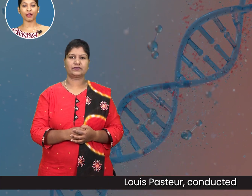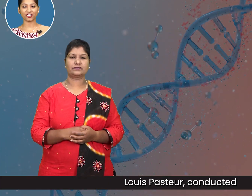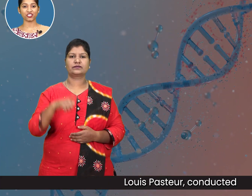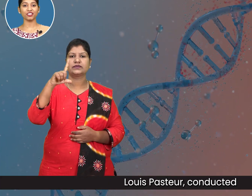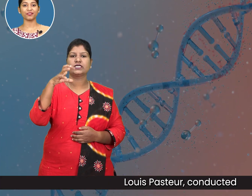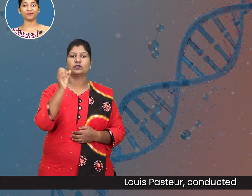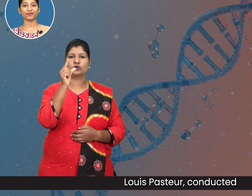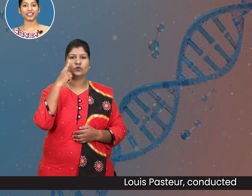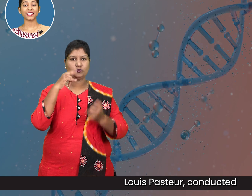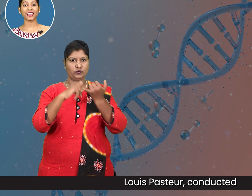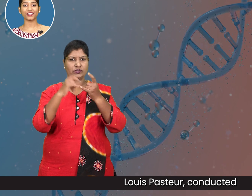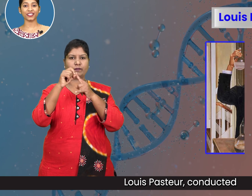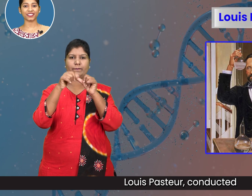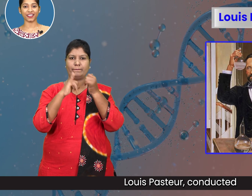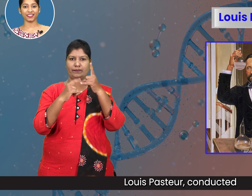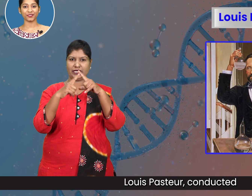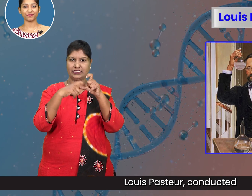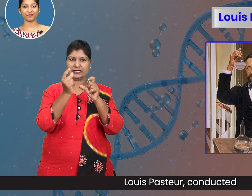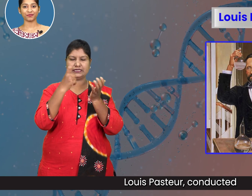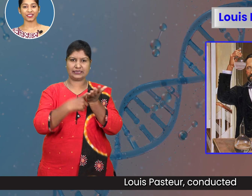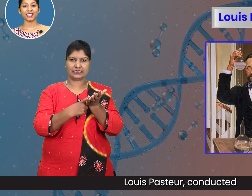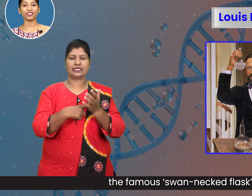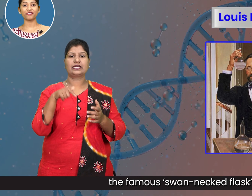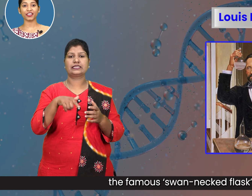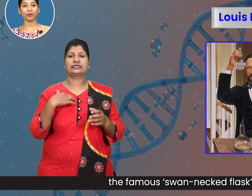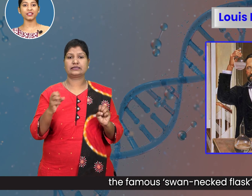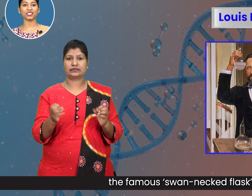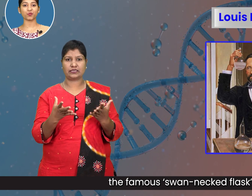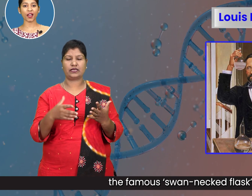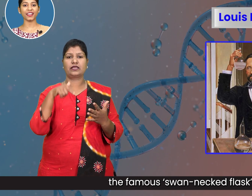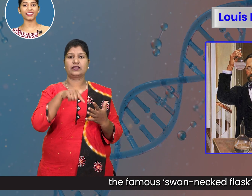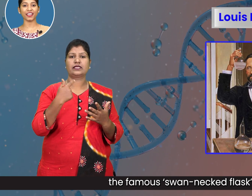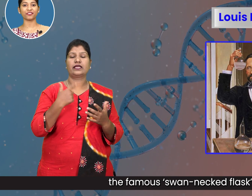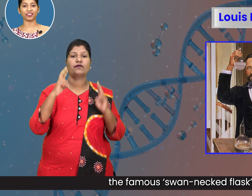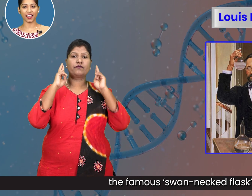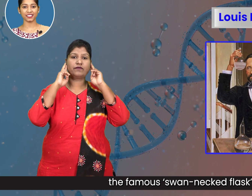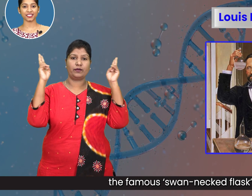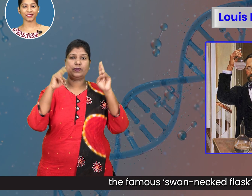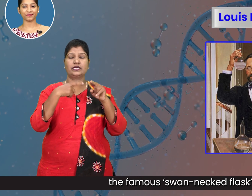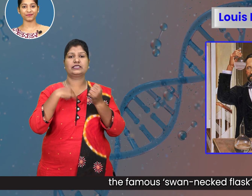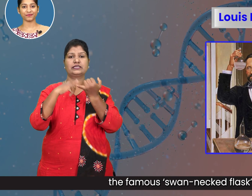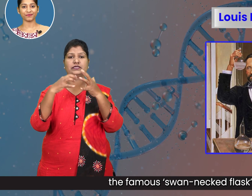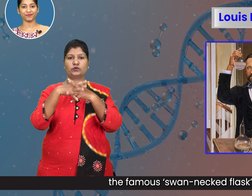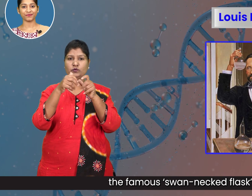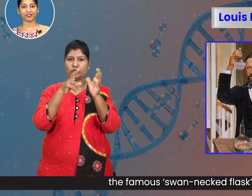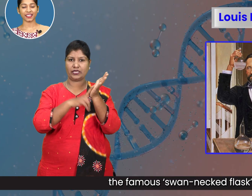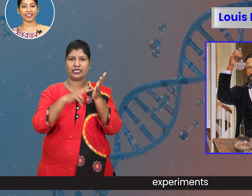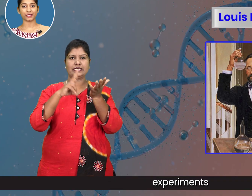Louis Pasteur conducted the famous swan-necked flask